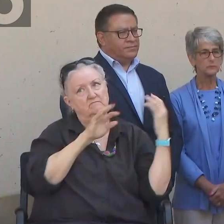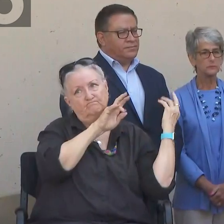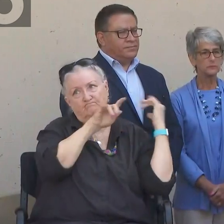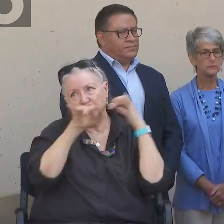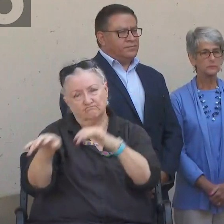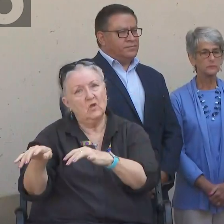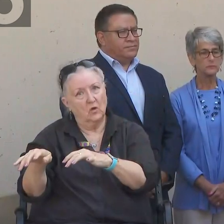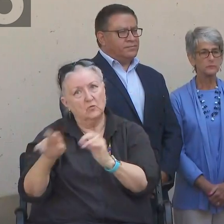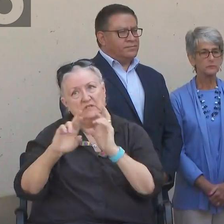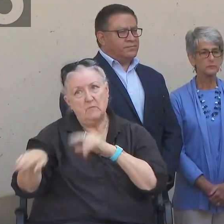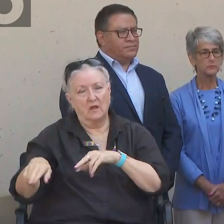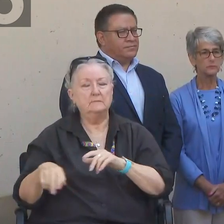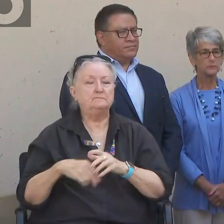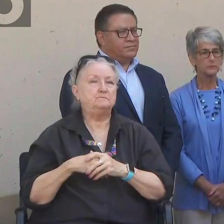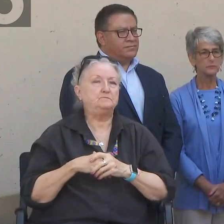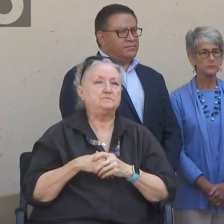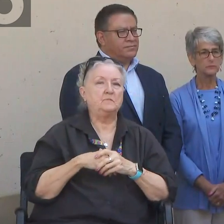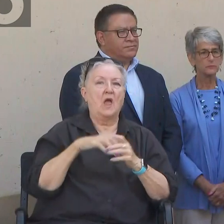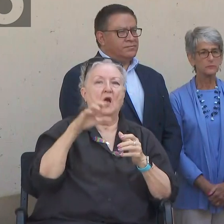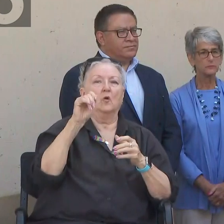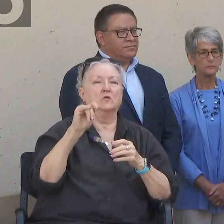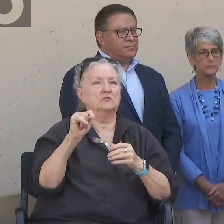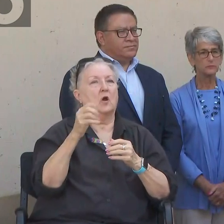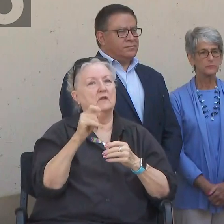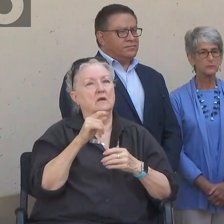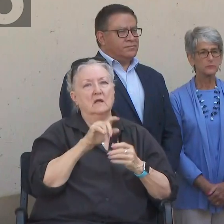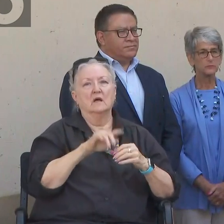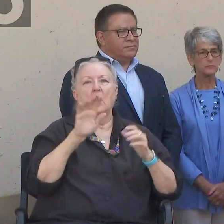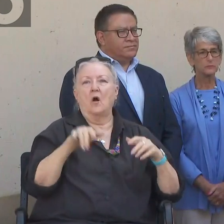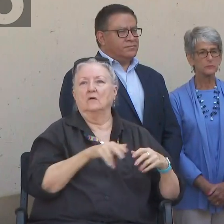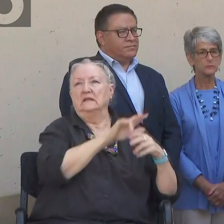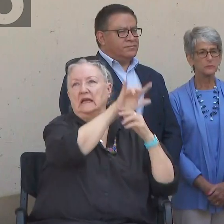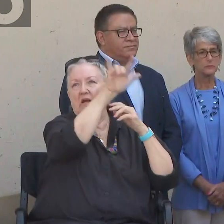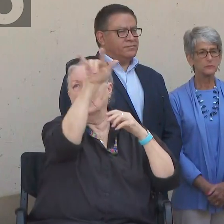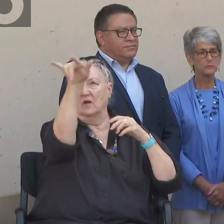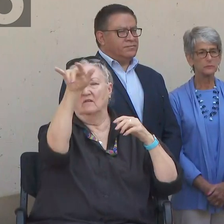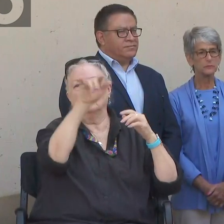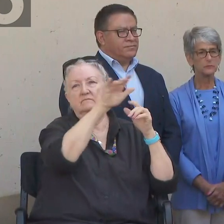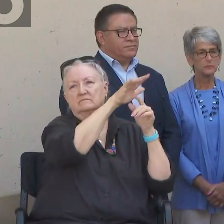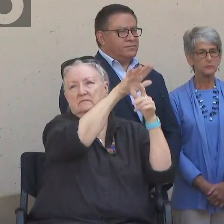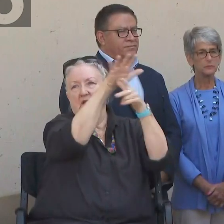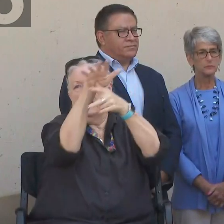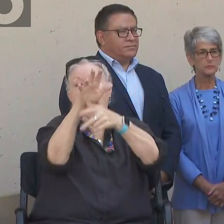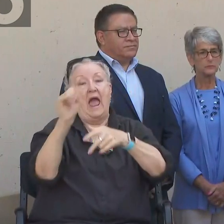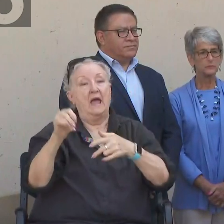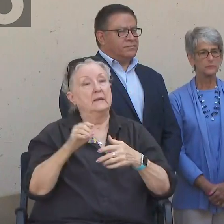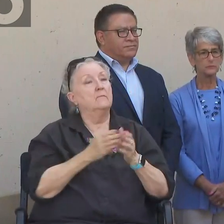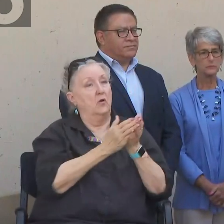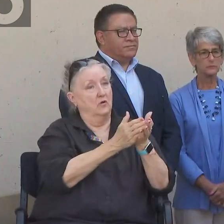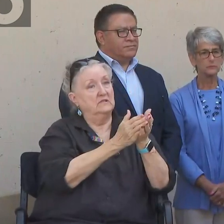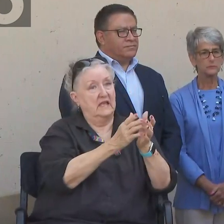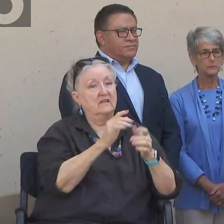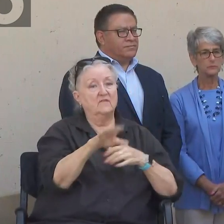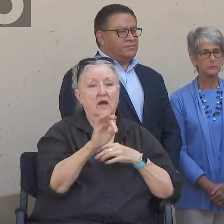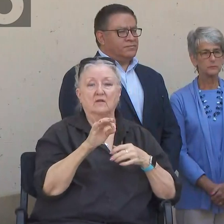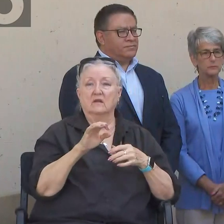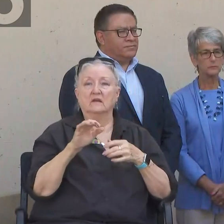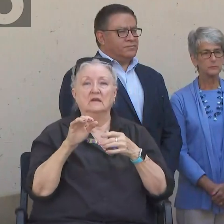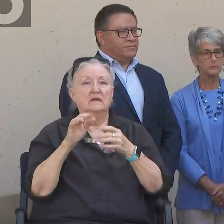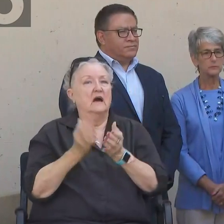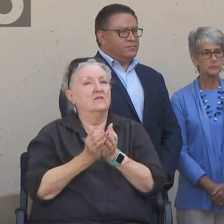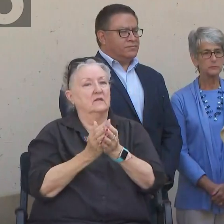The Coast Guard launched aircraft as well as boats and located a vessel that was fully involved